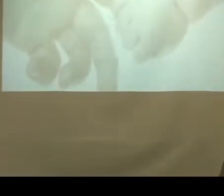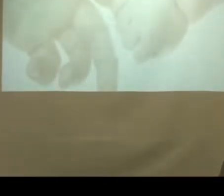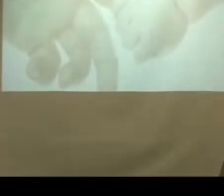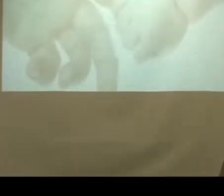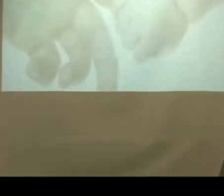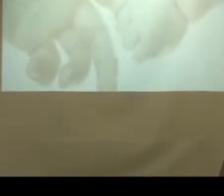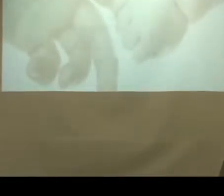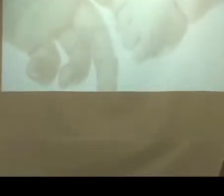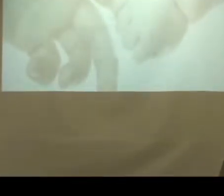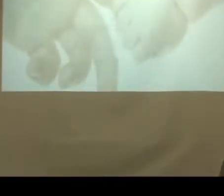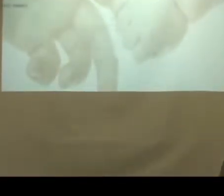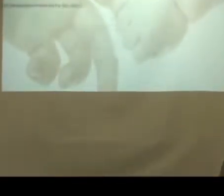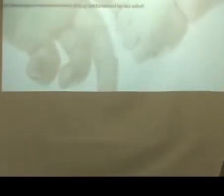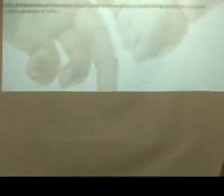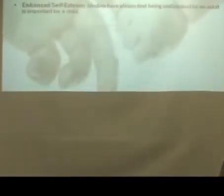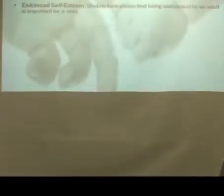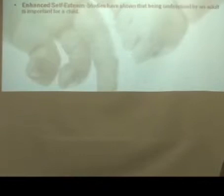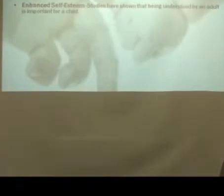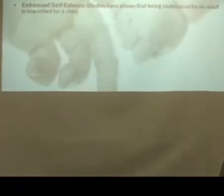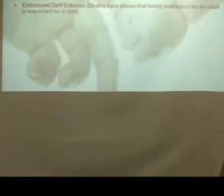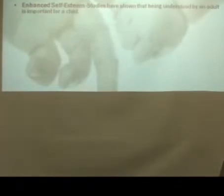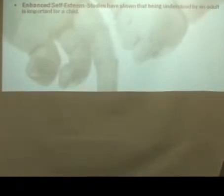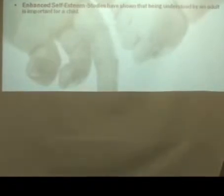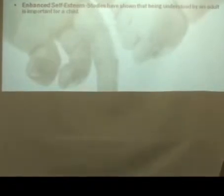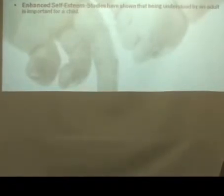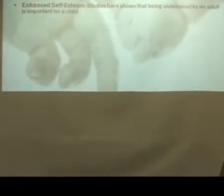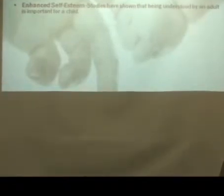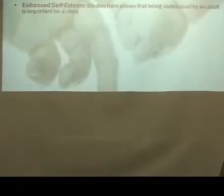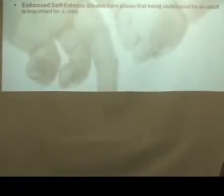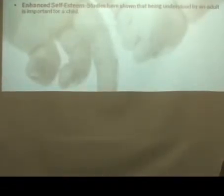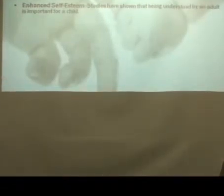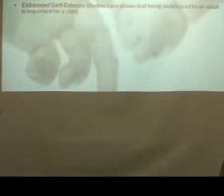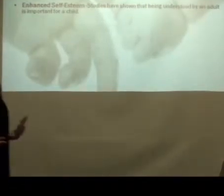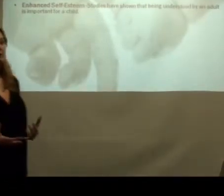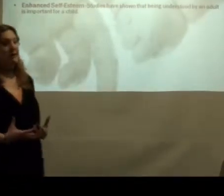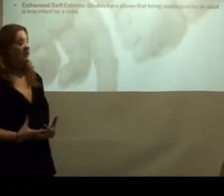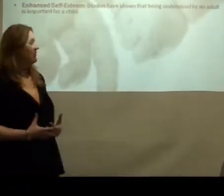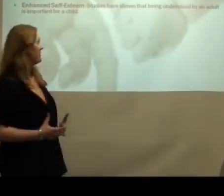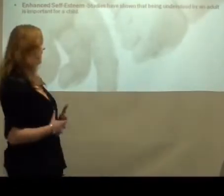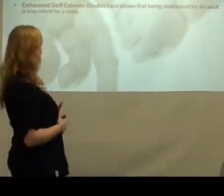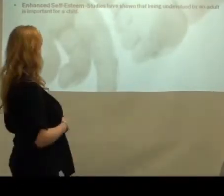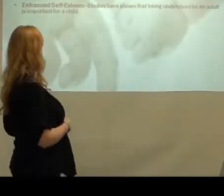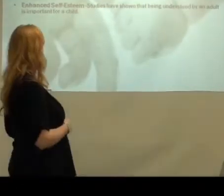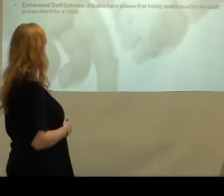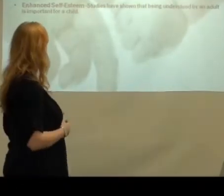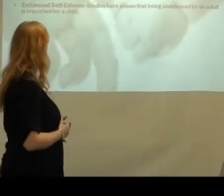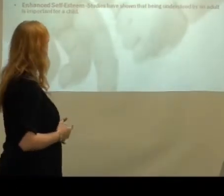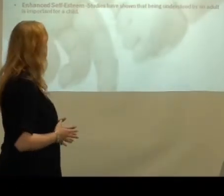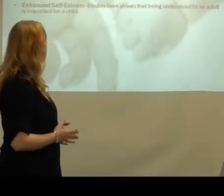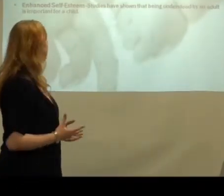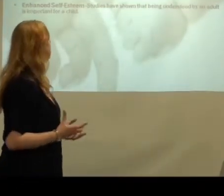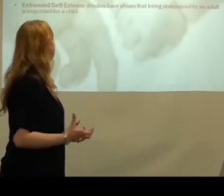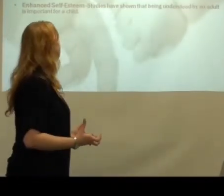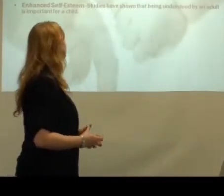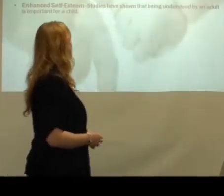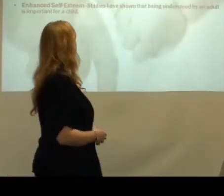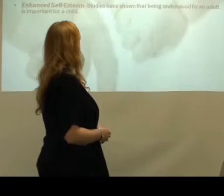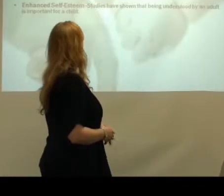All people involved are less frustrated because communication is happening. The children have